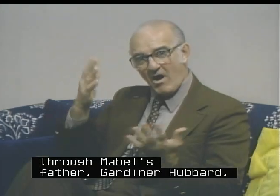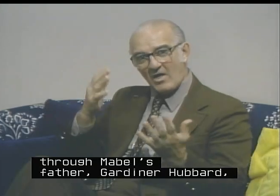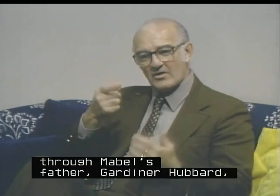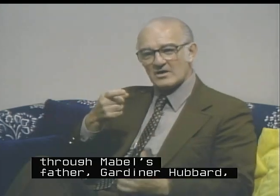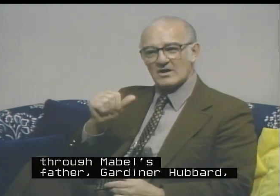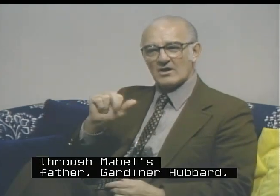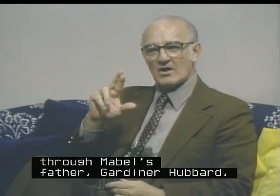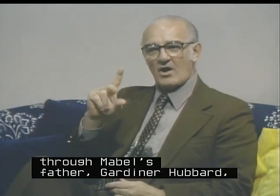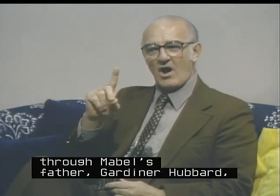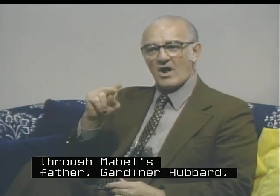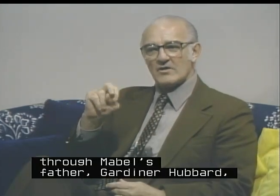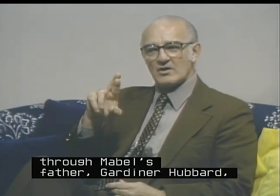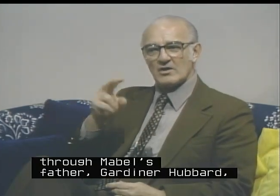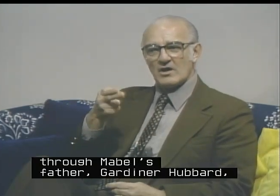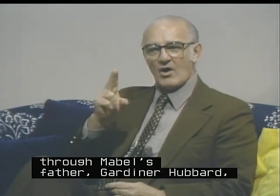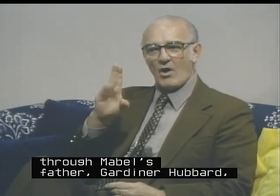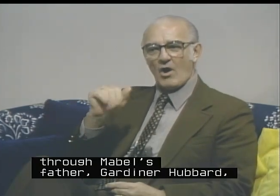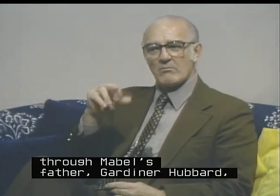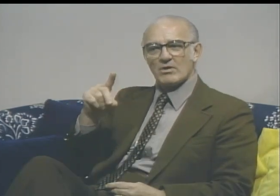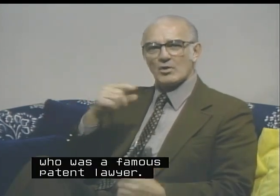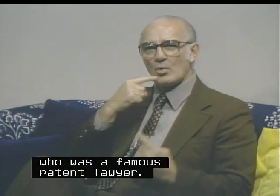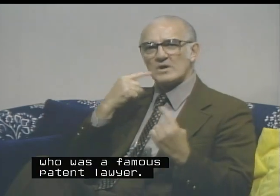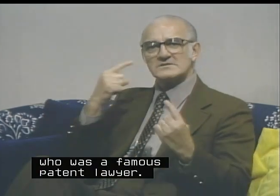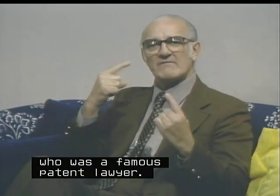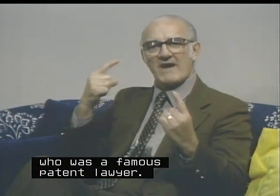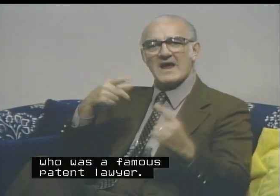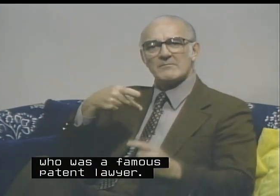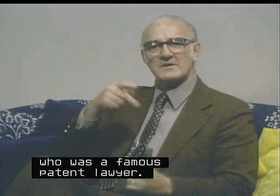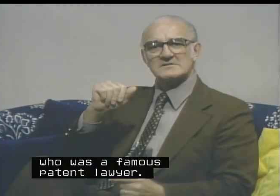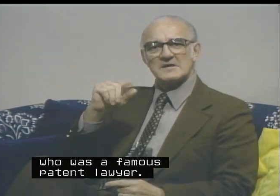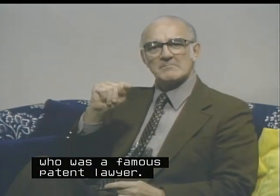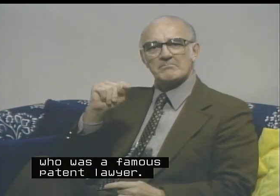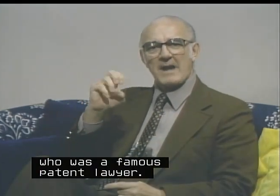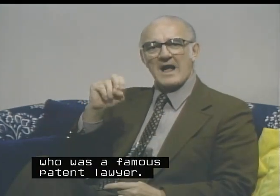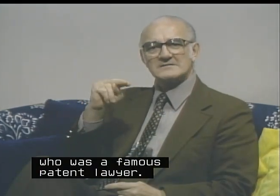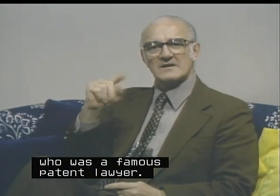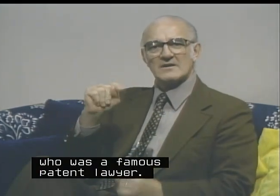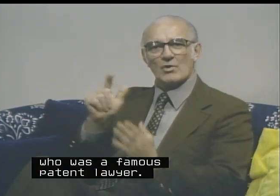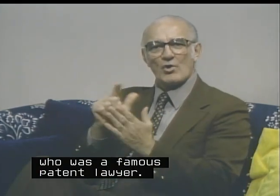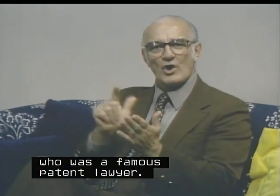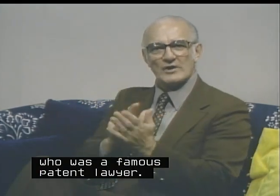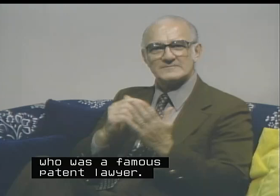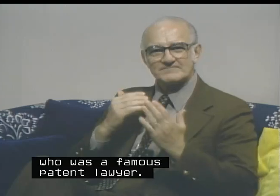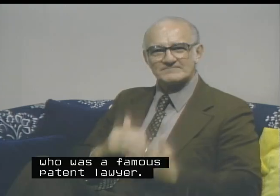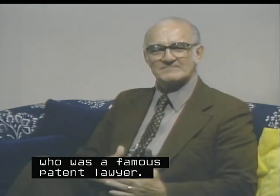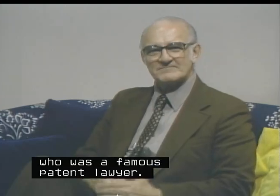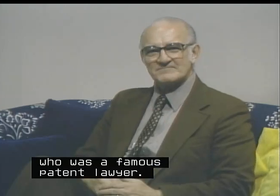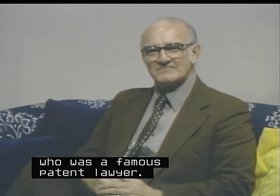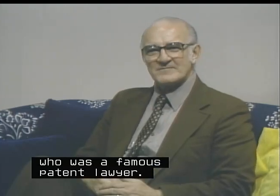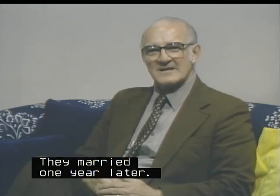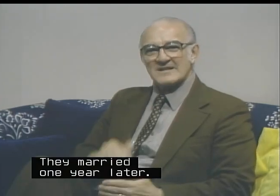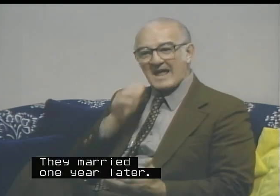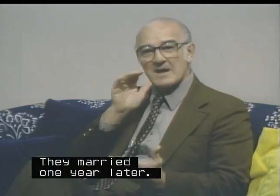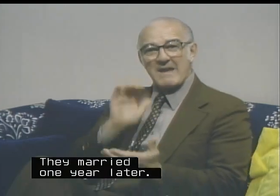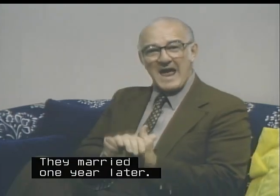father, Gardner Hubbard, who was a famous patent lawyer. They